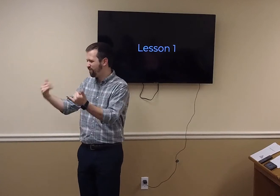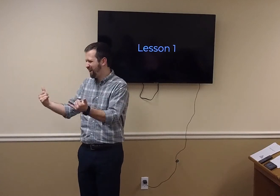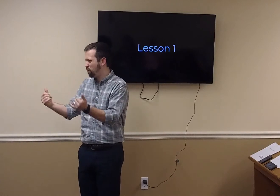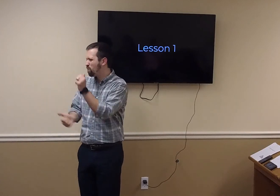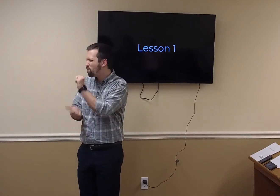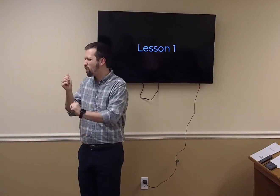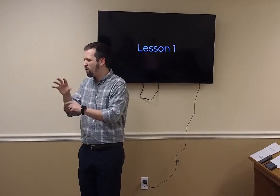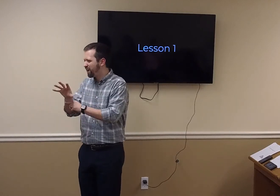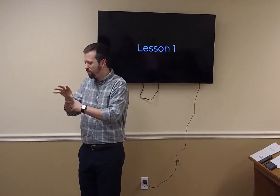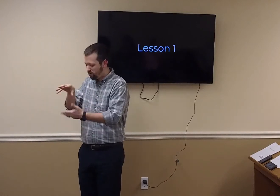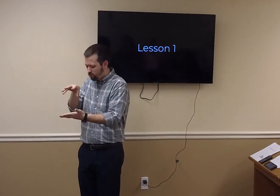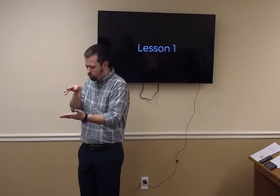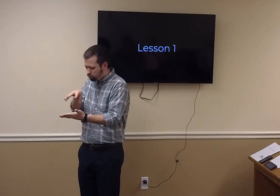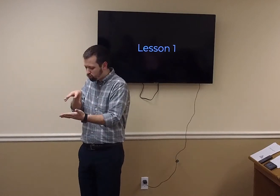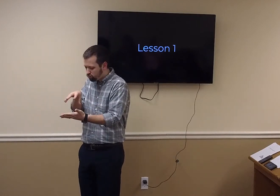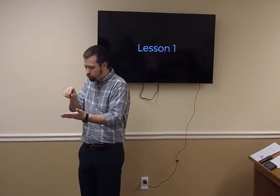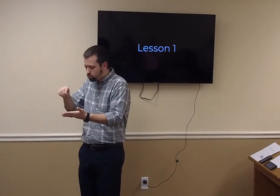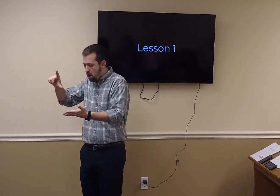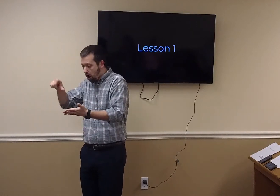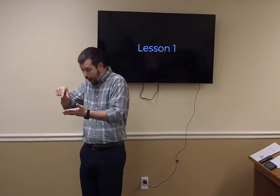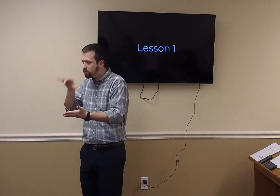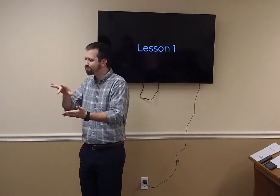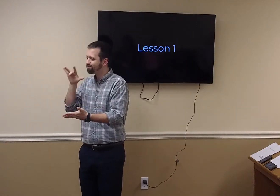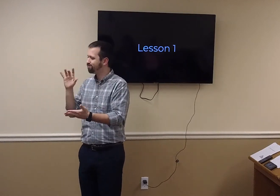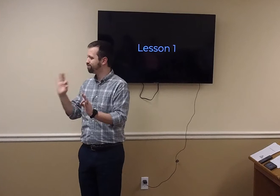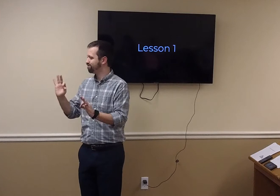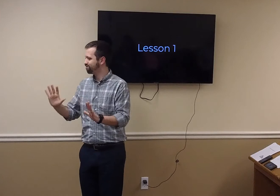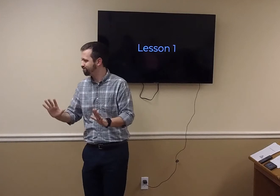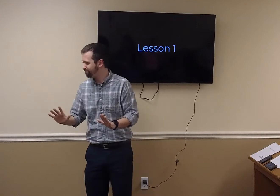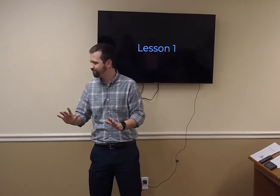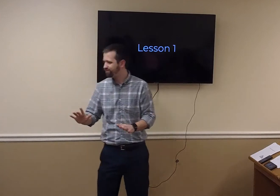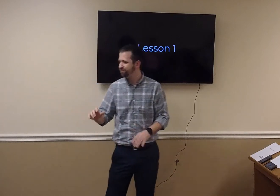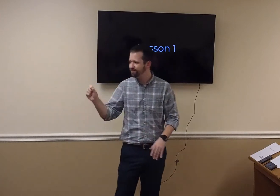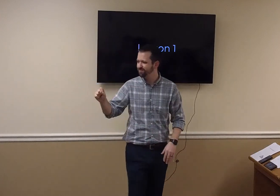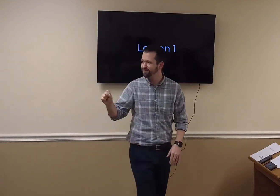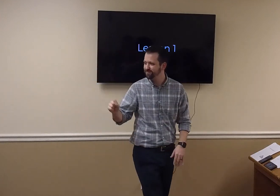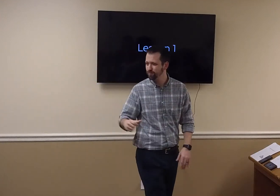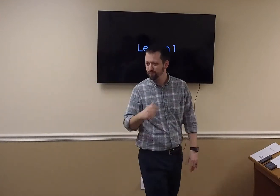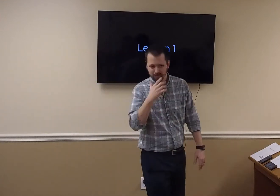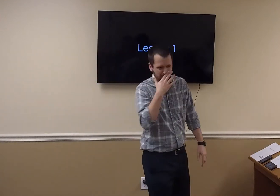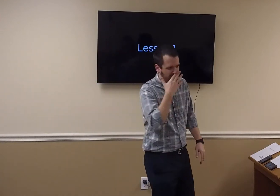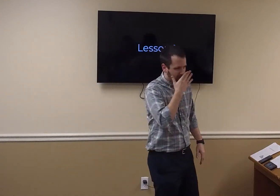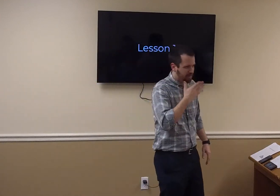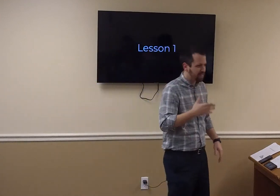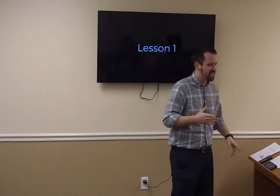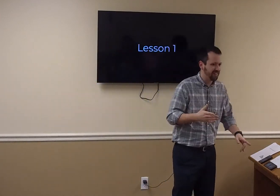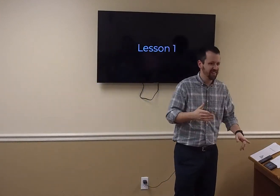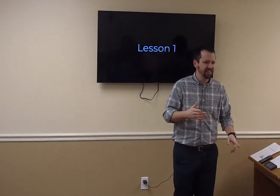Yes, My phone right now is at 5%, not gonna do it now. Yeah. Need a little bit of juice. I was interested,